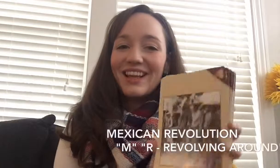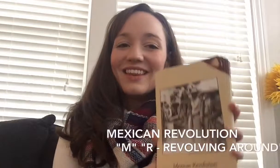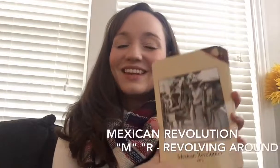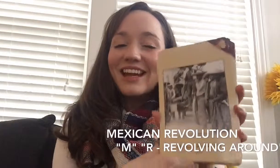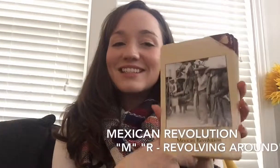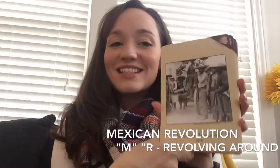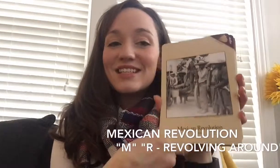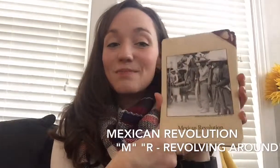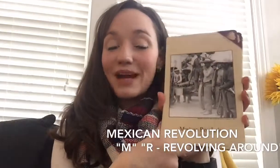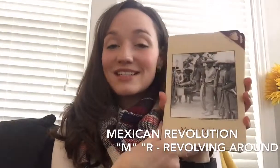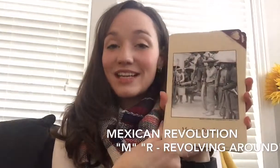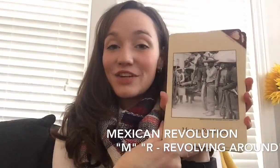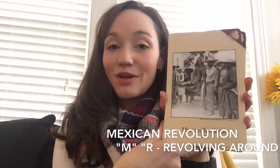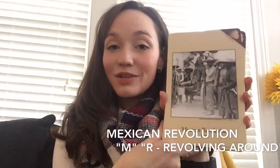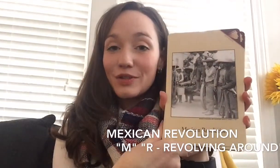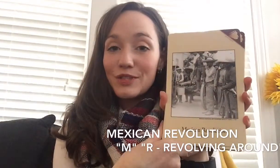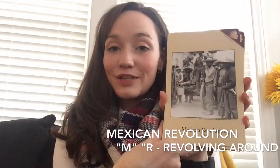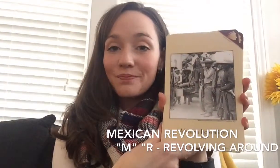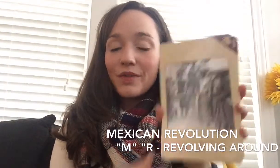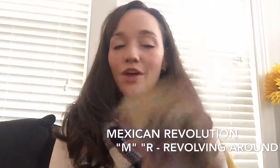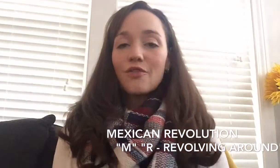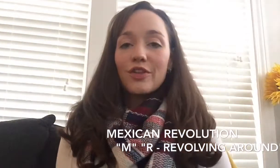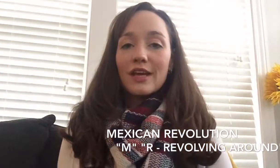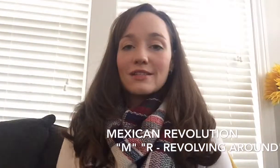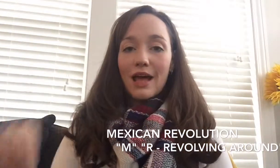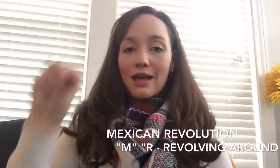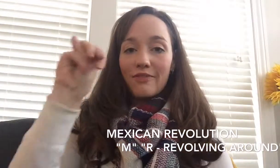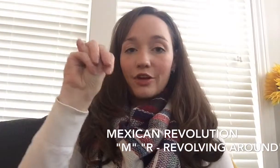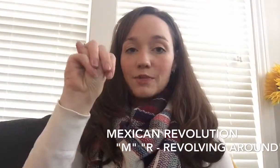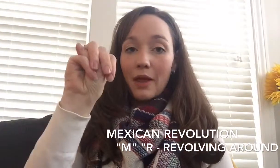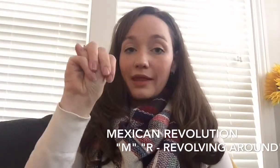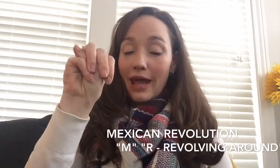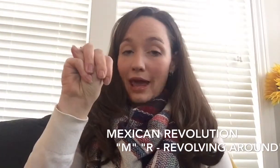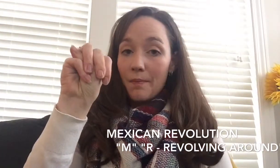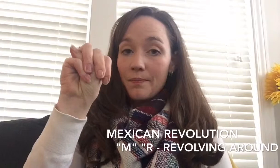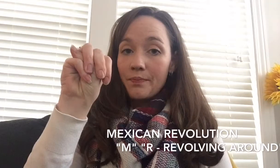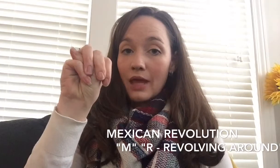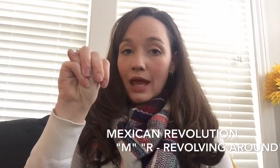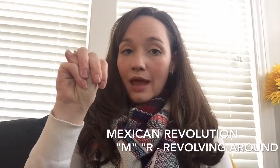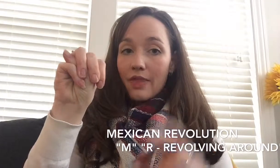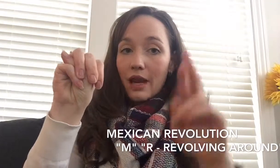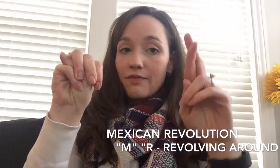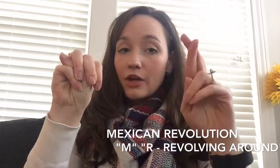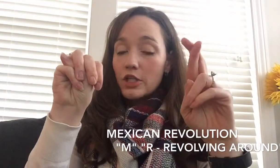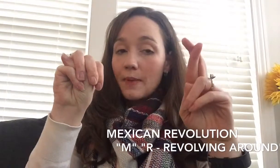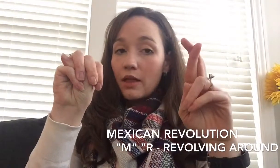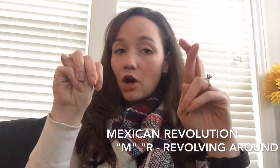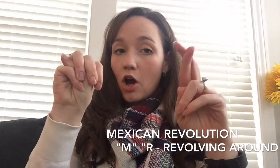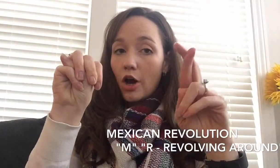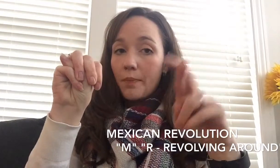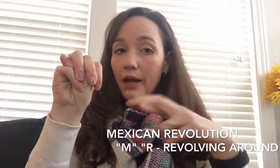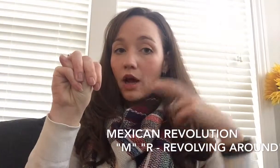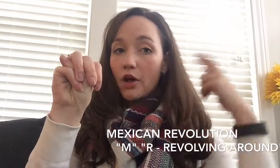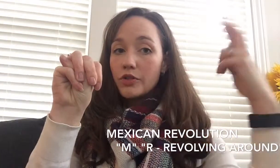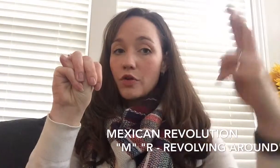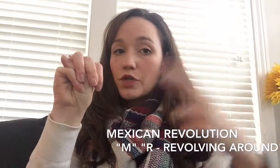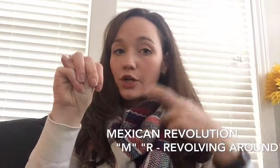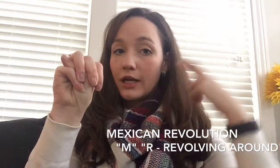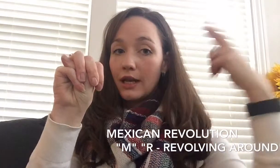The next is the Mexican Revolution. For this, I fingerspell an M, and then I fingerspell an R, but I also turn it like